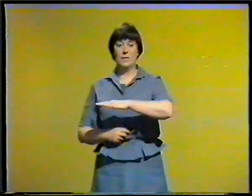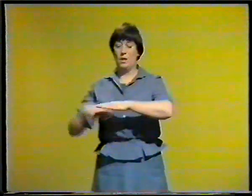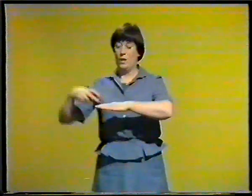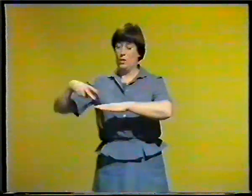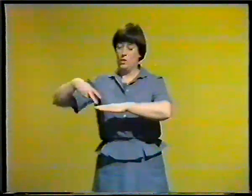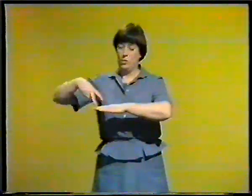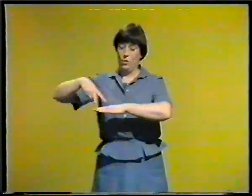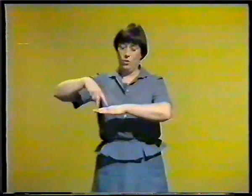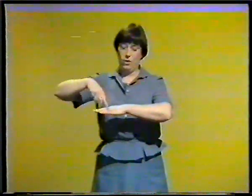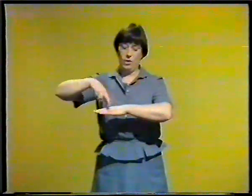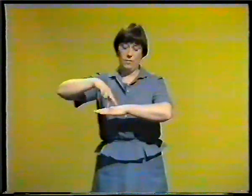To walk.